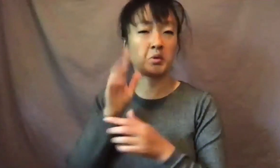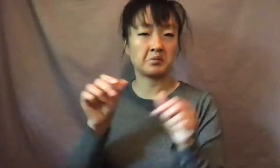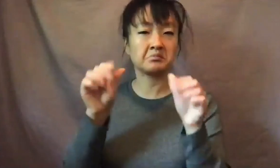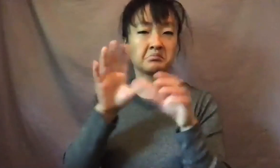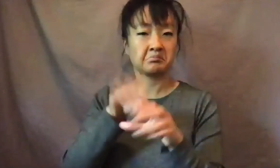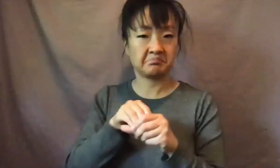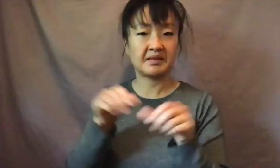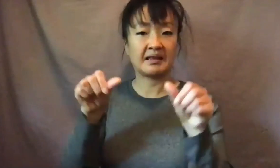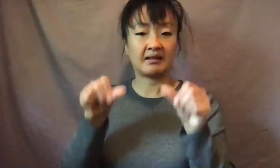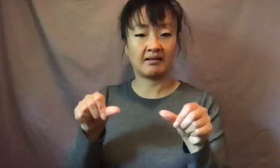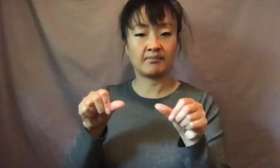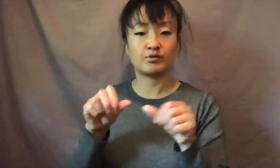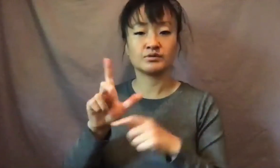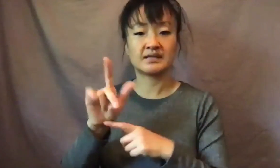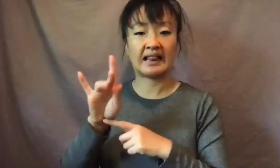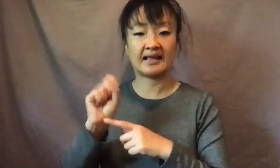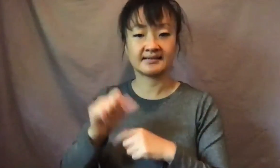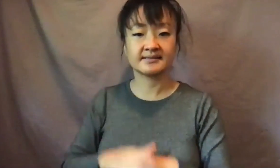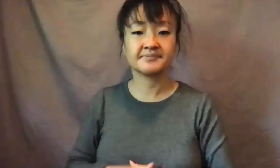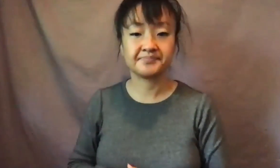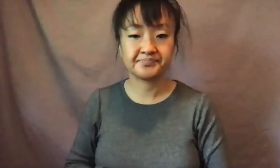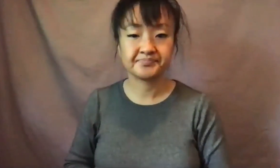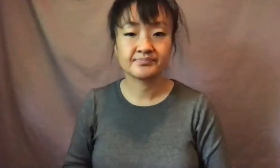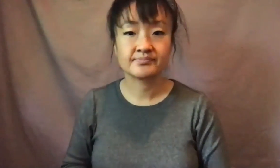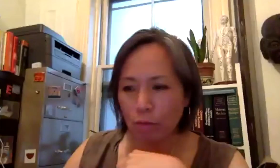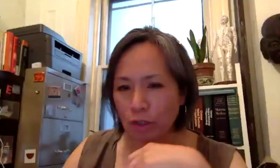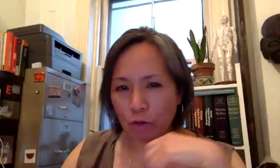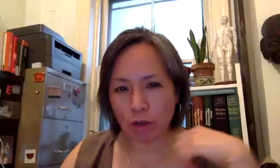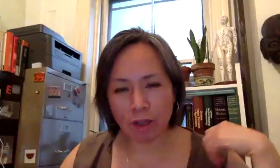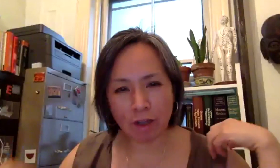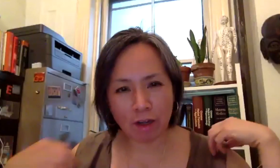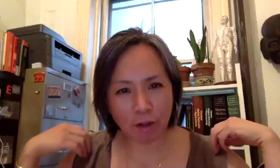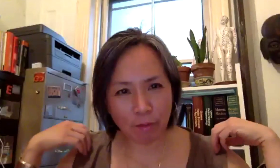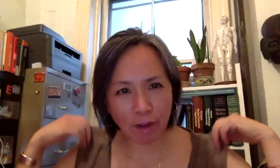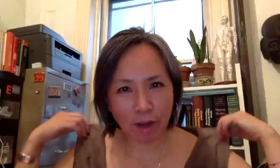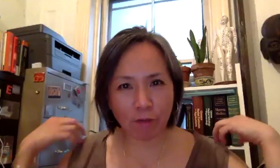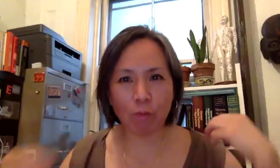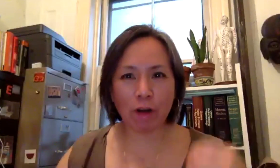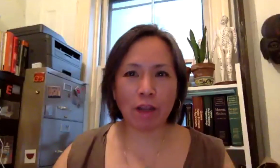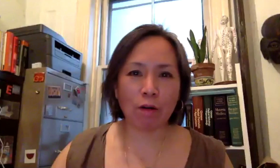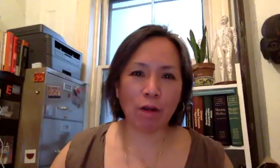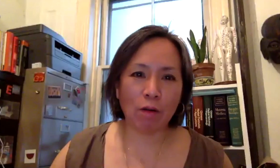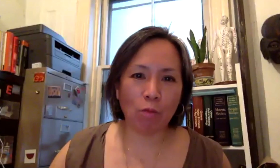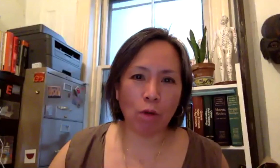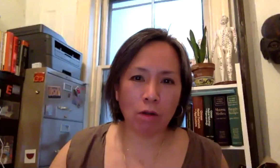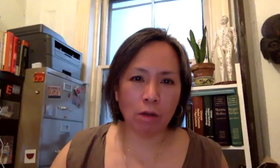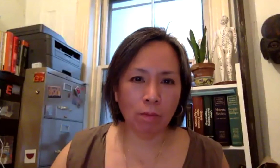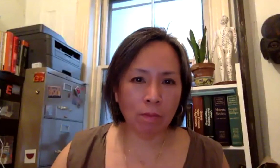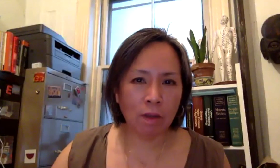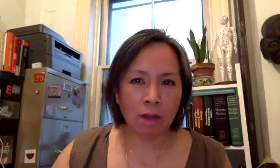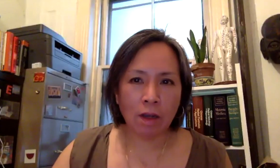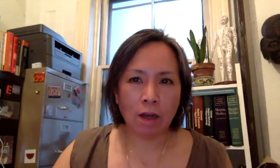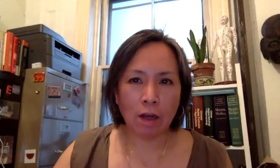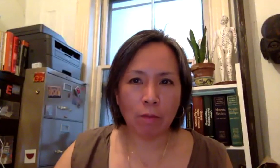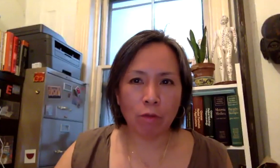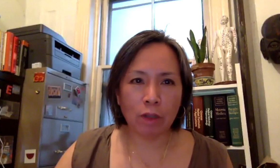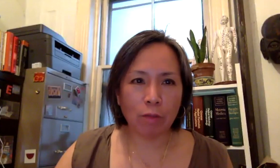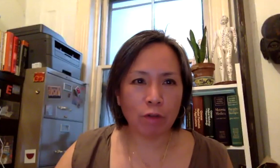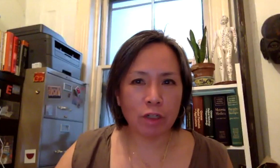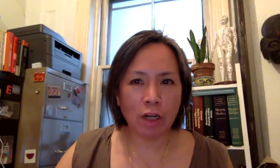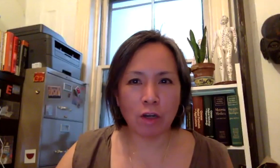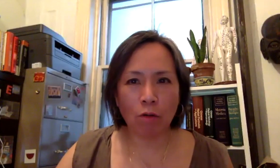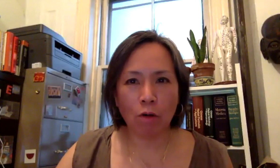well. So now I'll pass it on to you, Donna. Great, thanks so much, Yuki. Hi, everybody, and welcome.